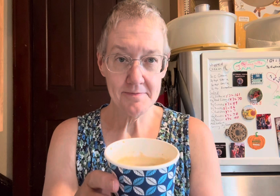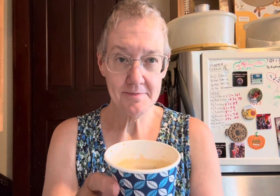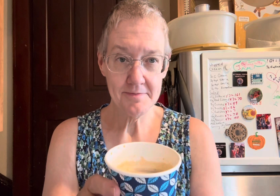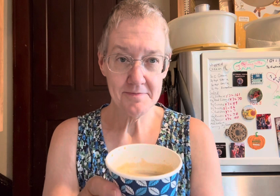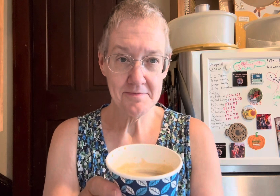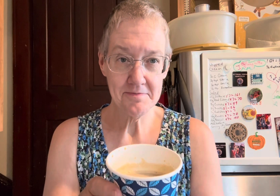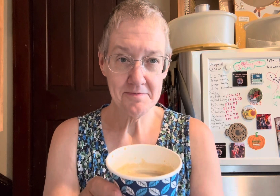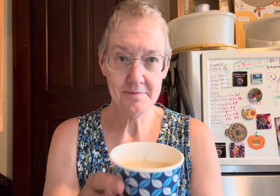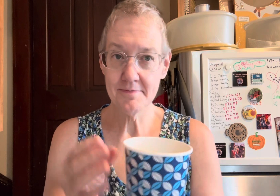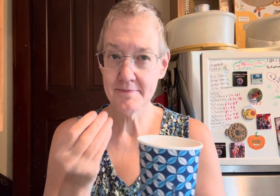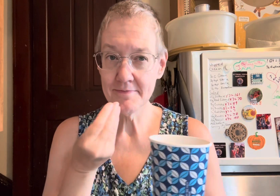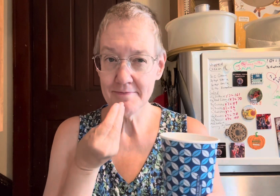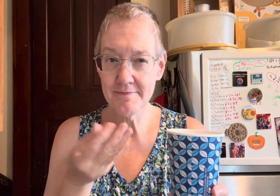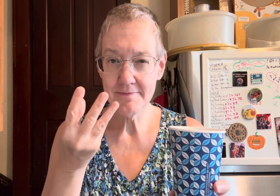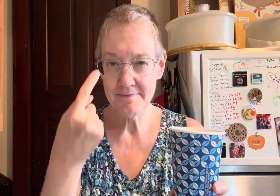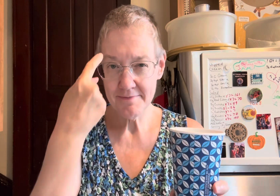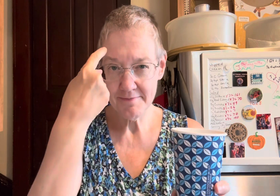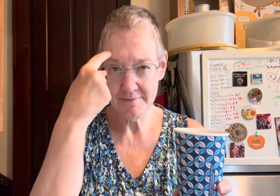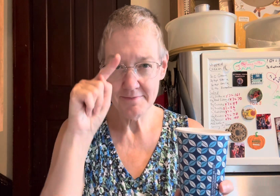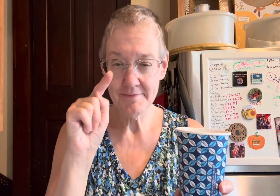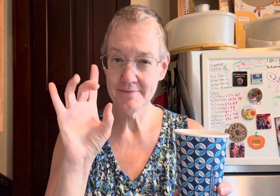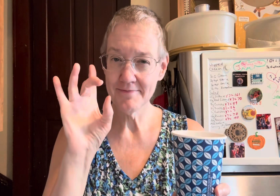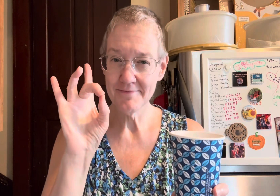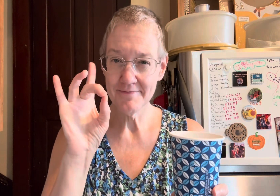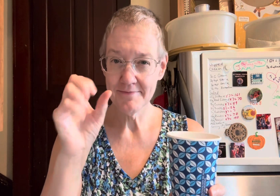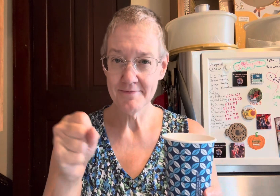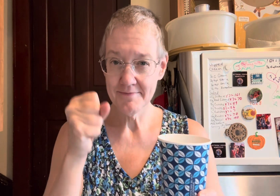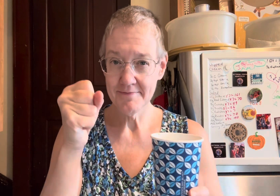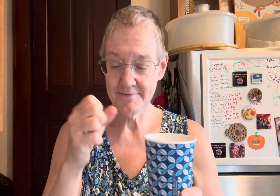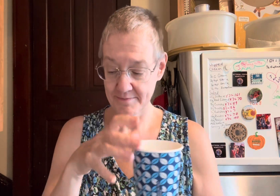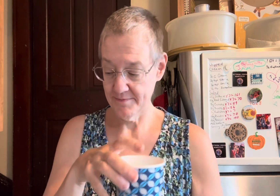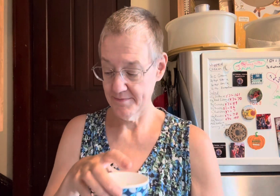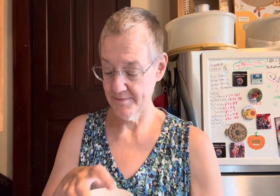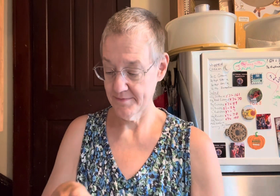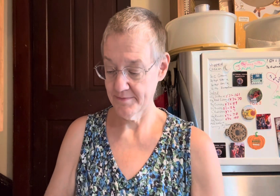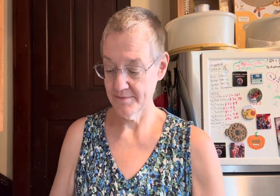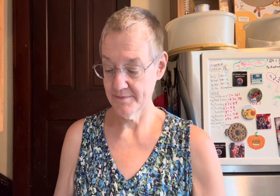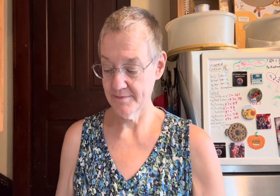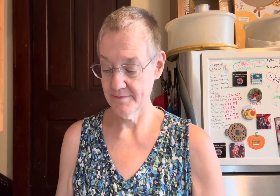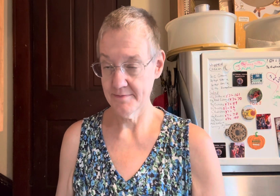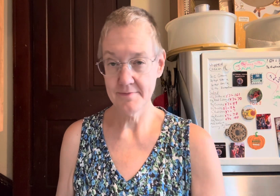Can you see it? This is breakfast for me for 8 years.